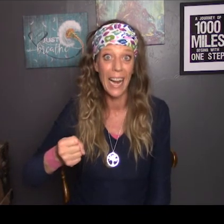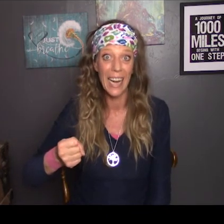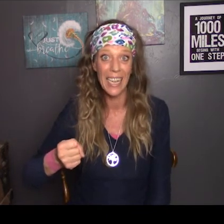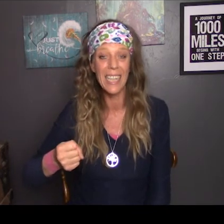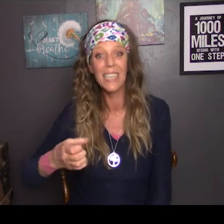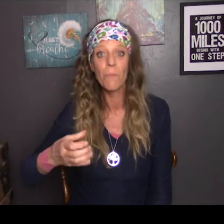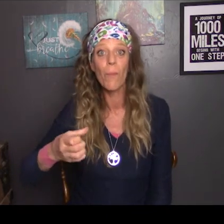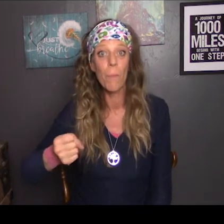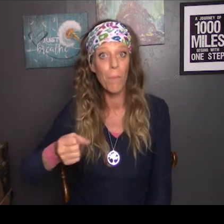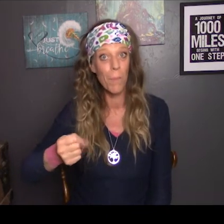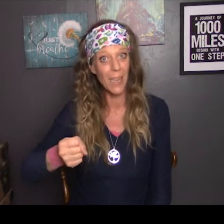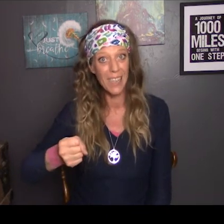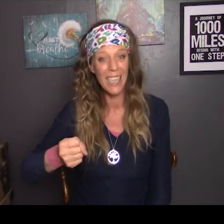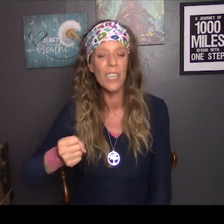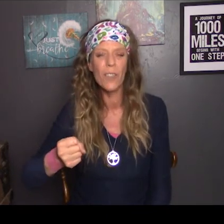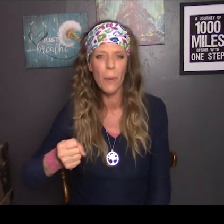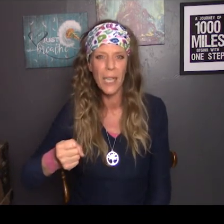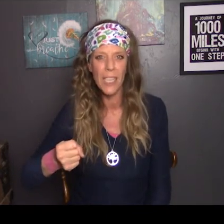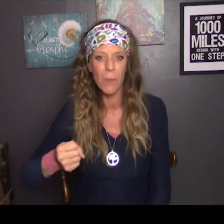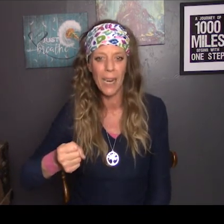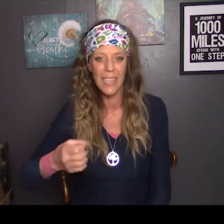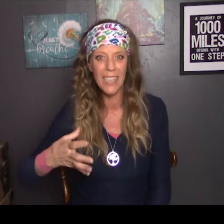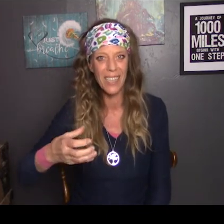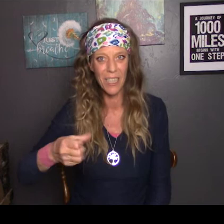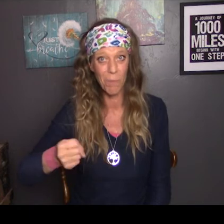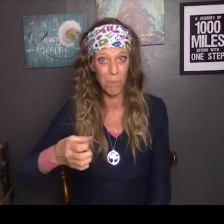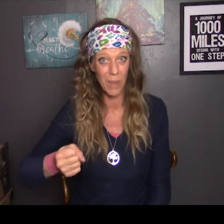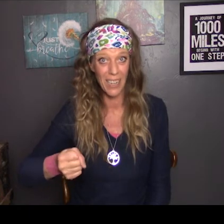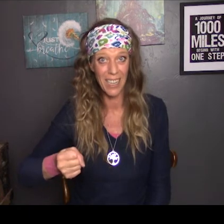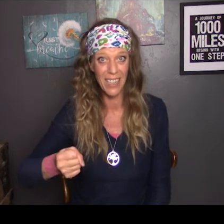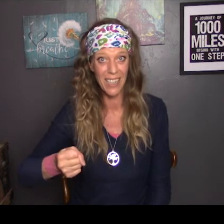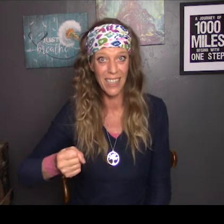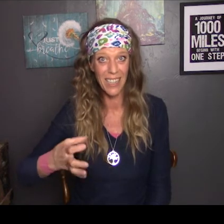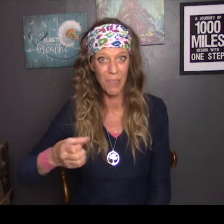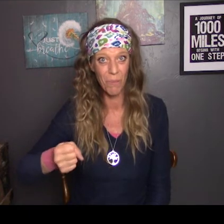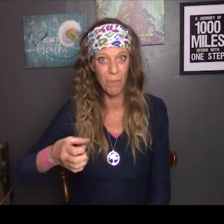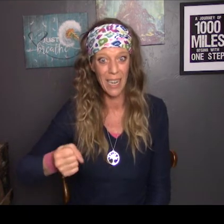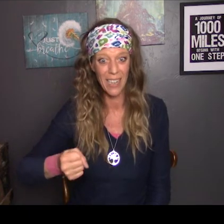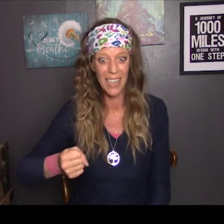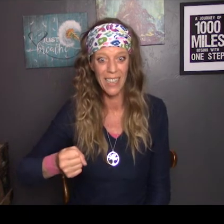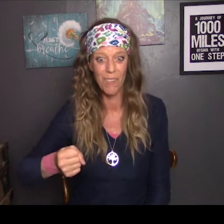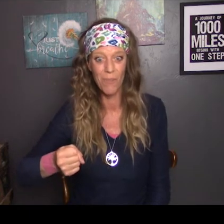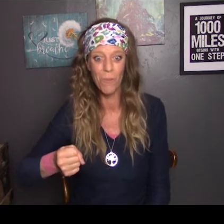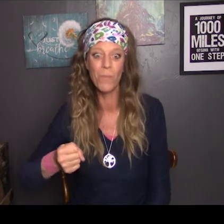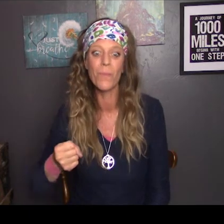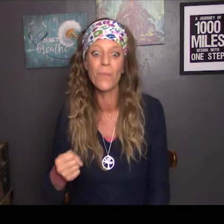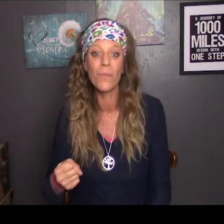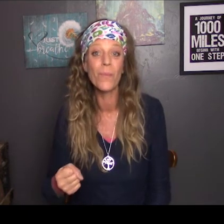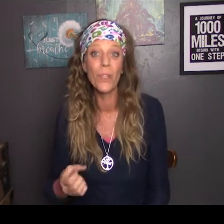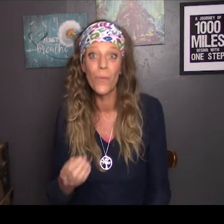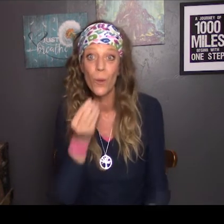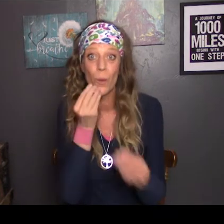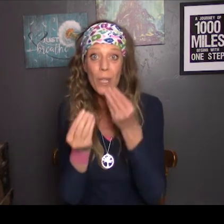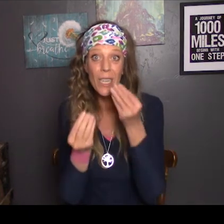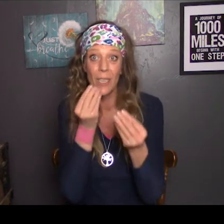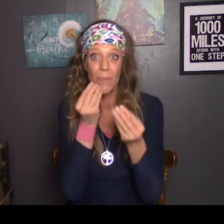hand. Milk. You squeeze twice. Milk. Milk. Food.